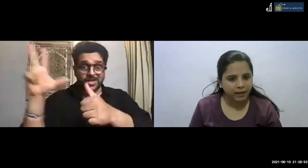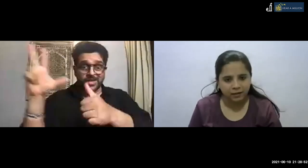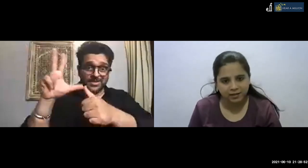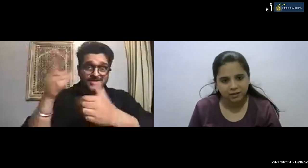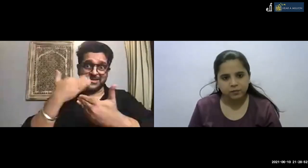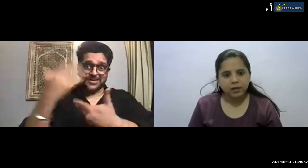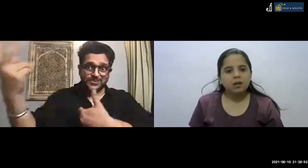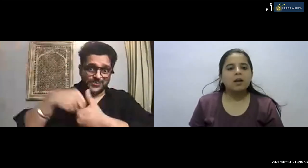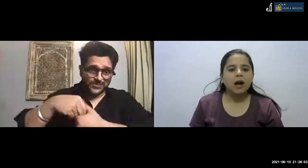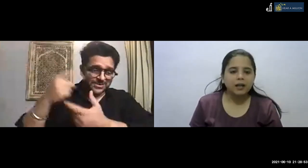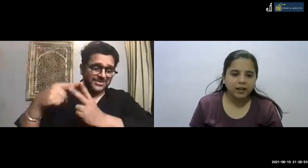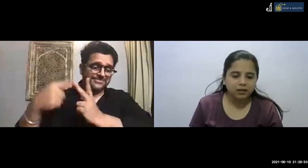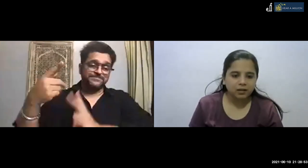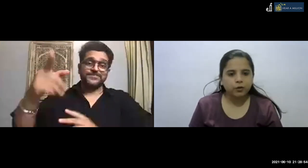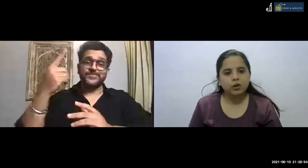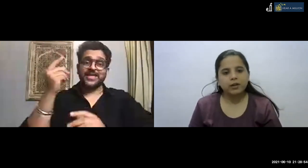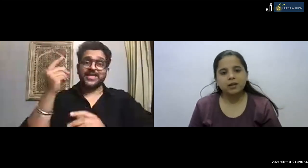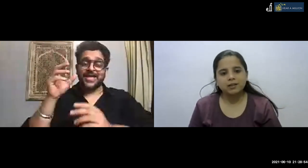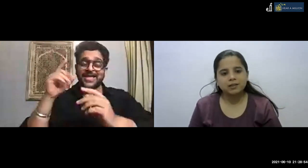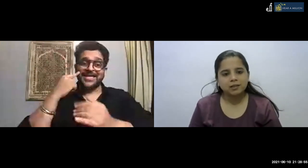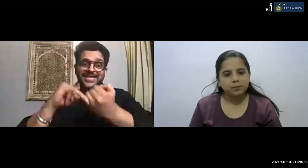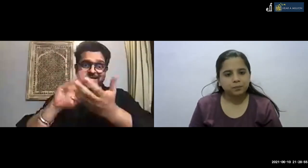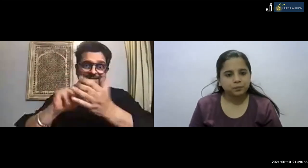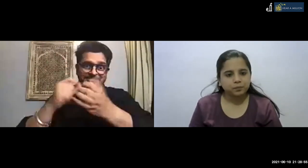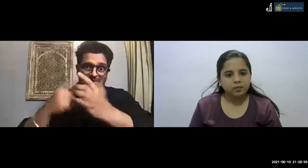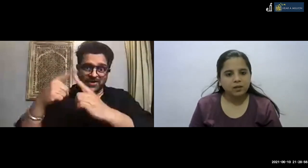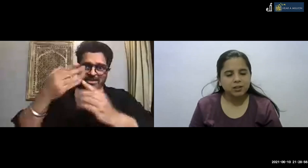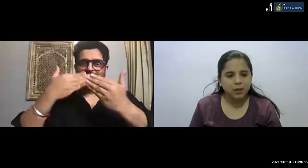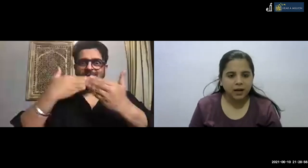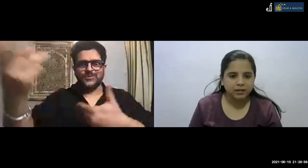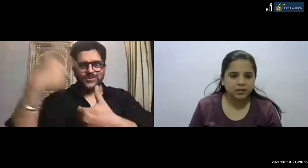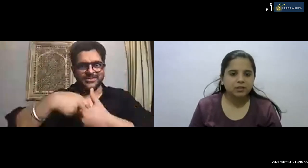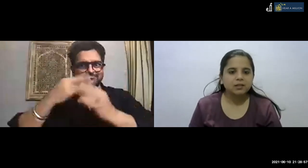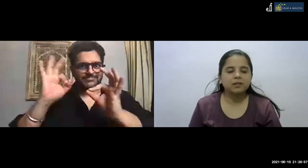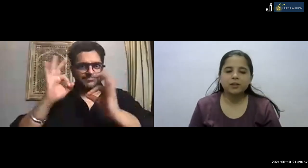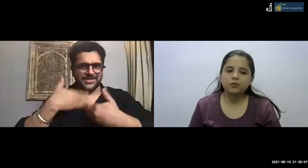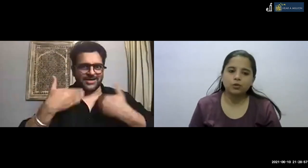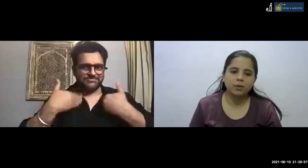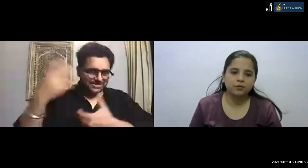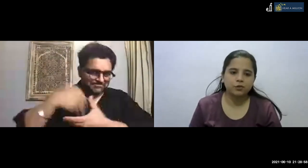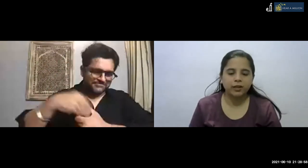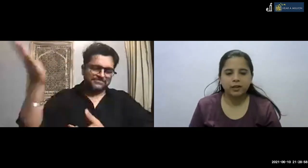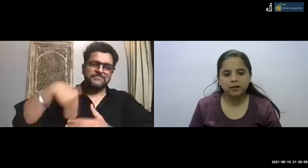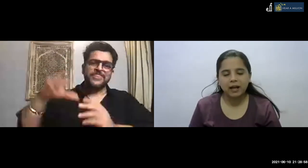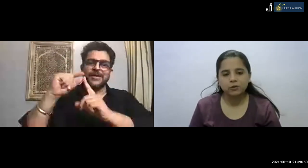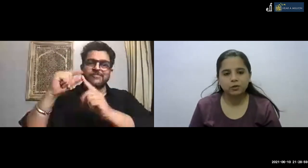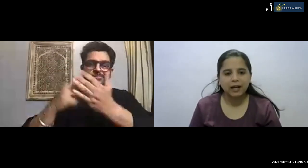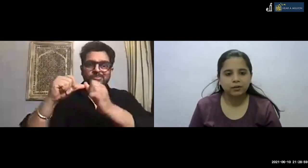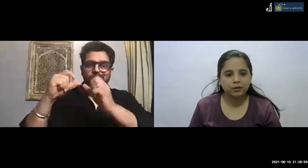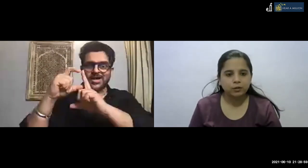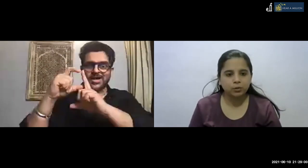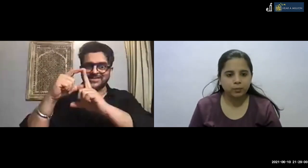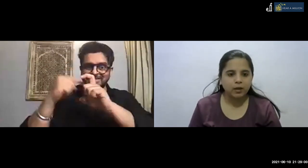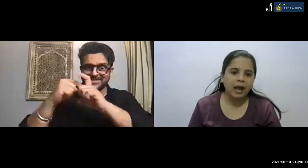5 panelists. Ankit for joining us. Smart, thank you so much for joining here. I'm so